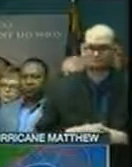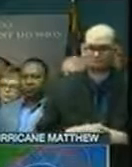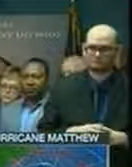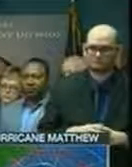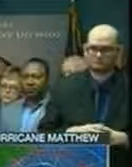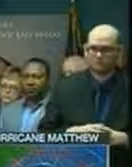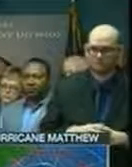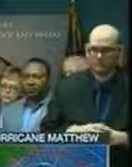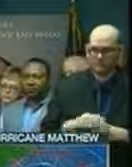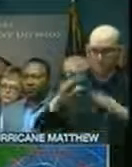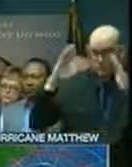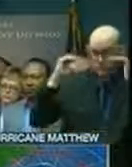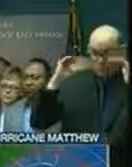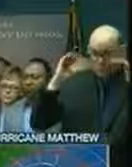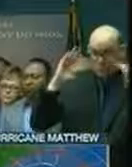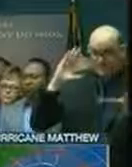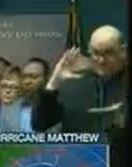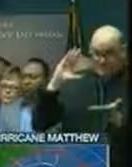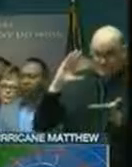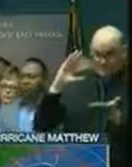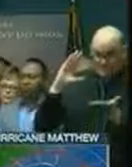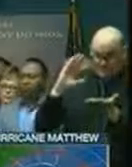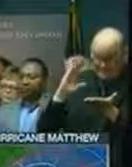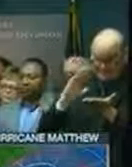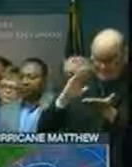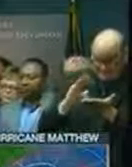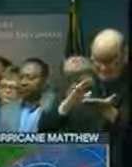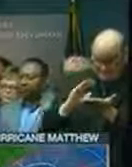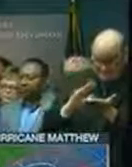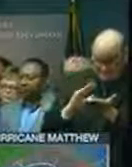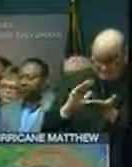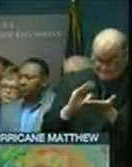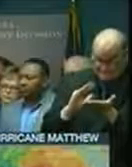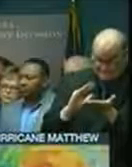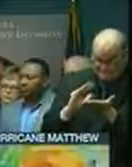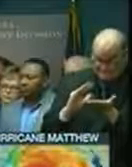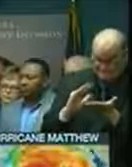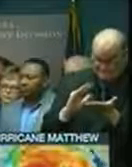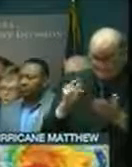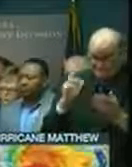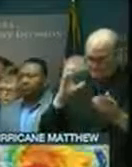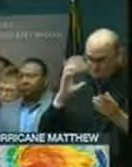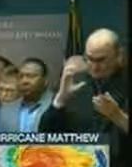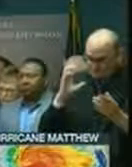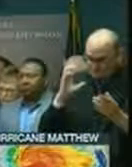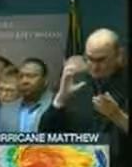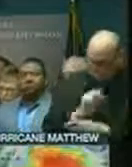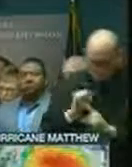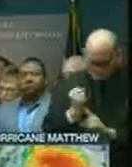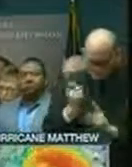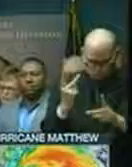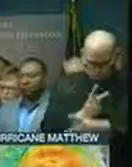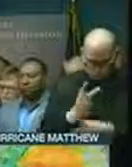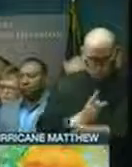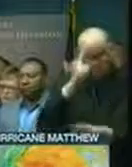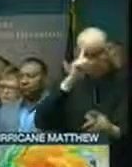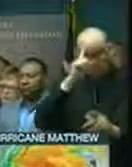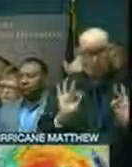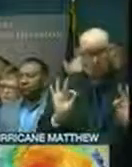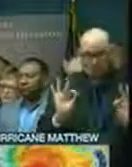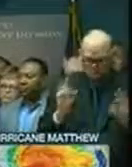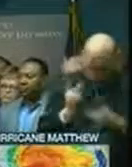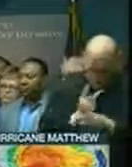little bit of the situation. I think we are seeing that it is getting worse, and so we are looking at major storm surges. We're